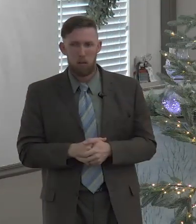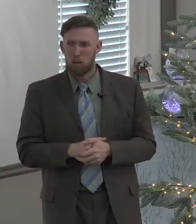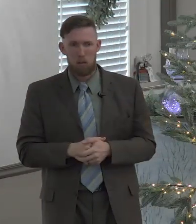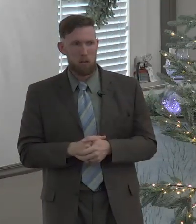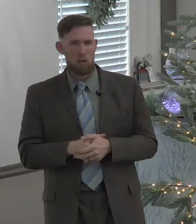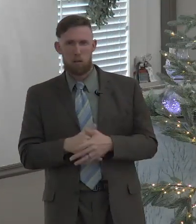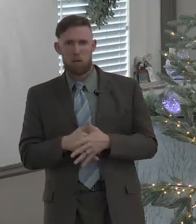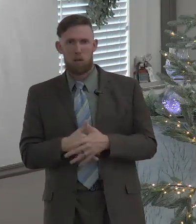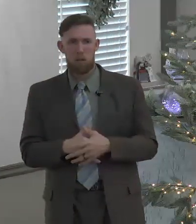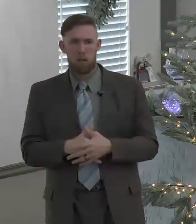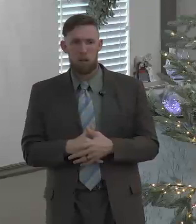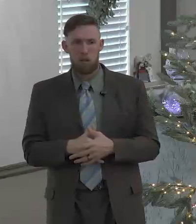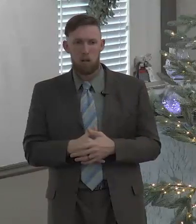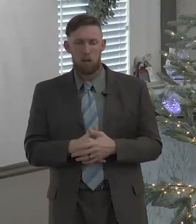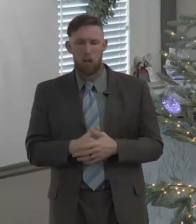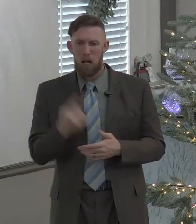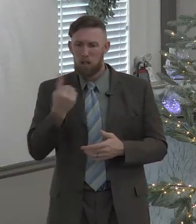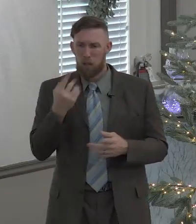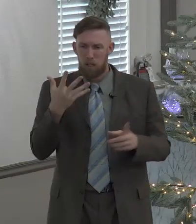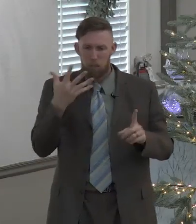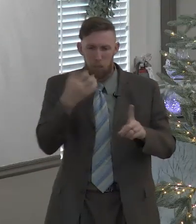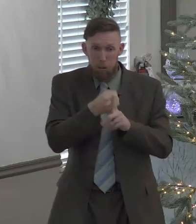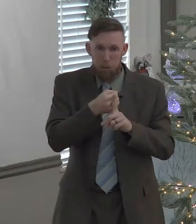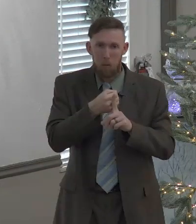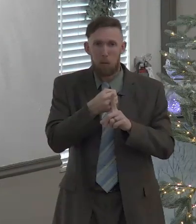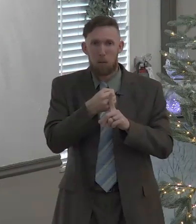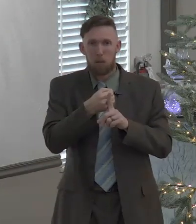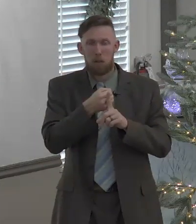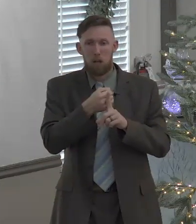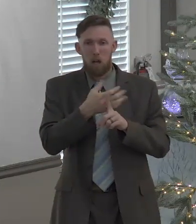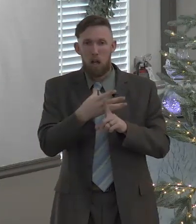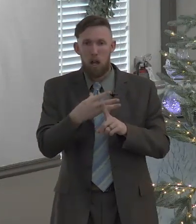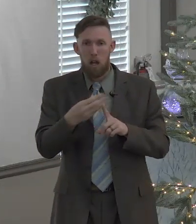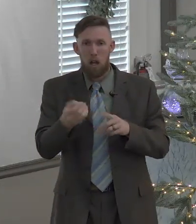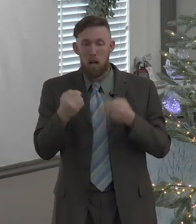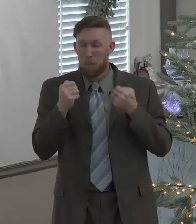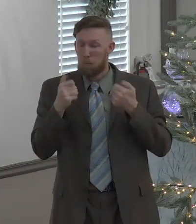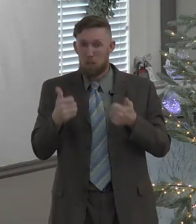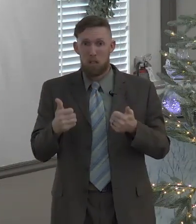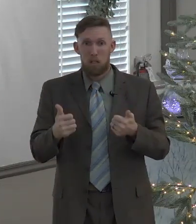ourselves for a moment? We come up against a tragedy, possibly,